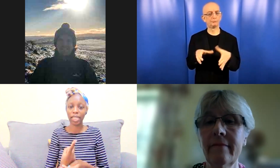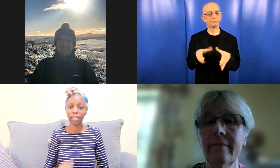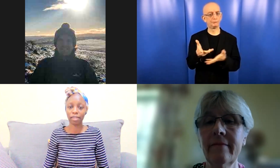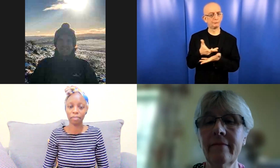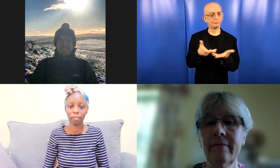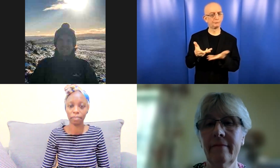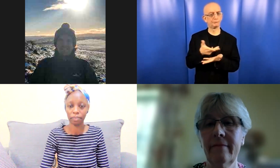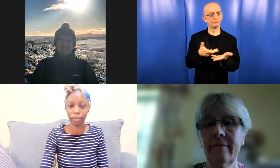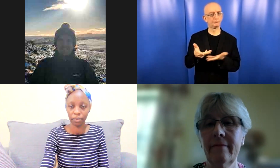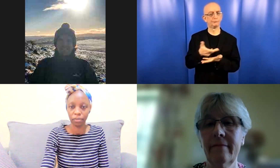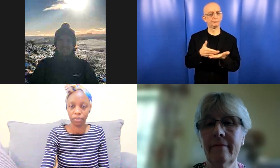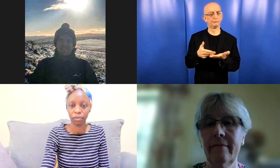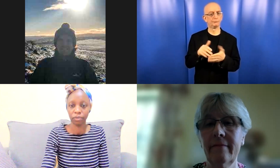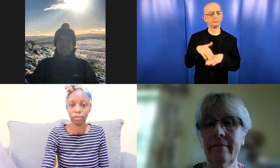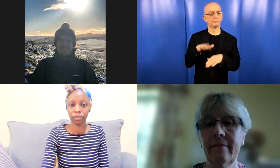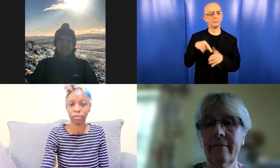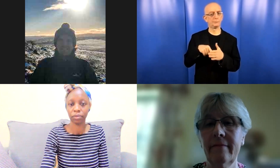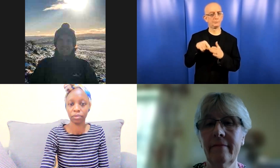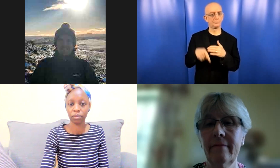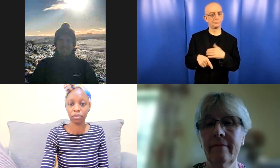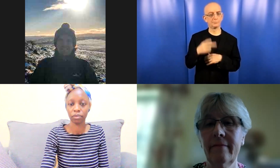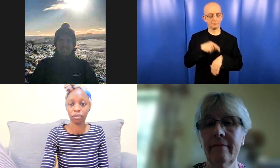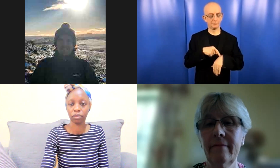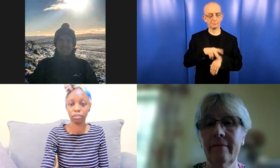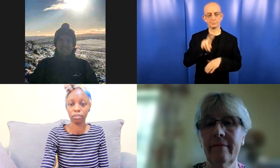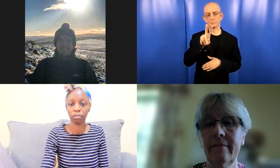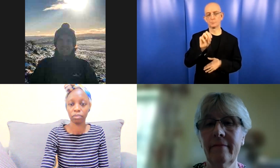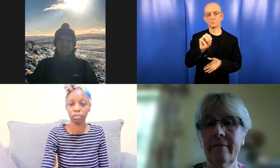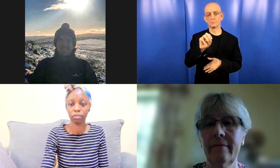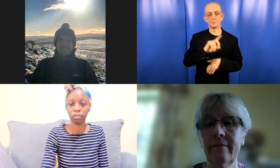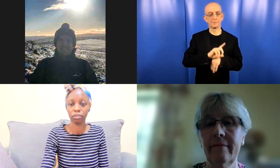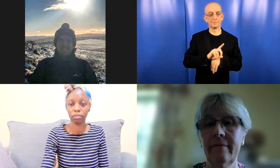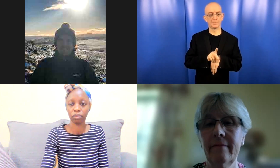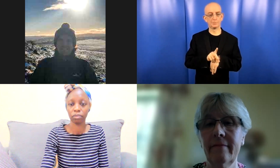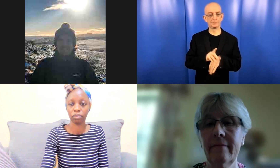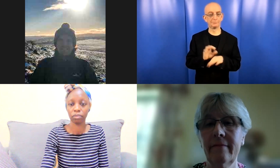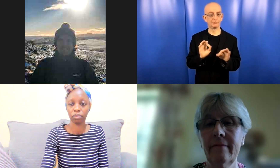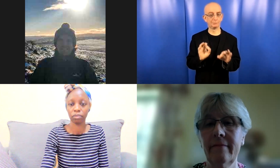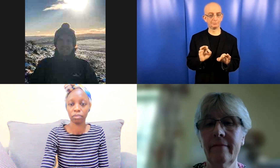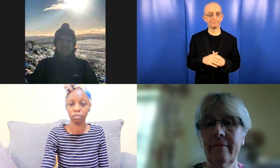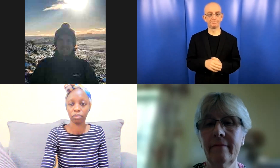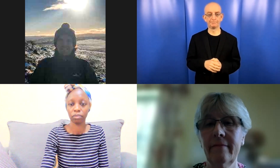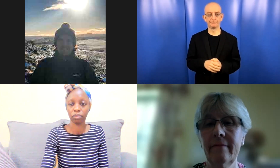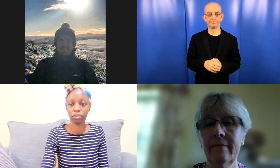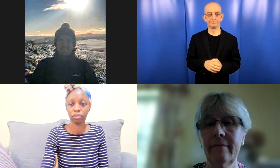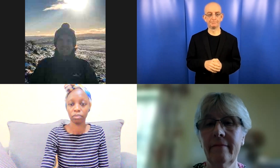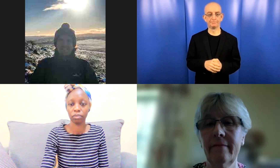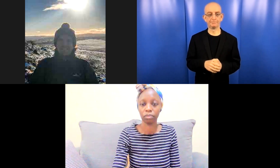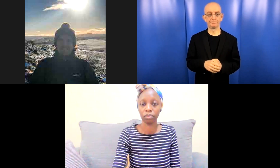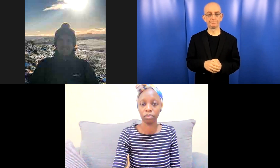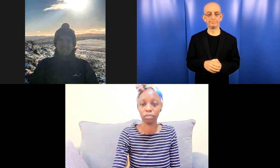You should have received all the message inviting you, if you're in breakout room or one, inviting you